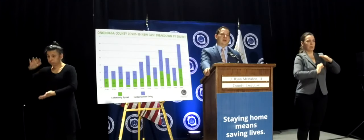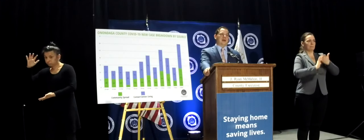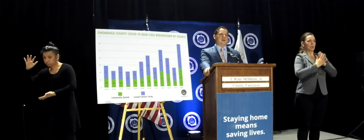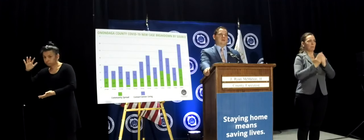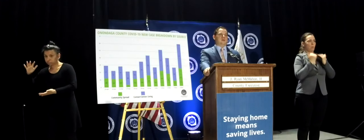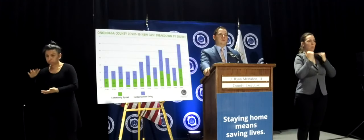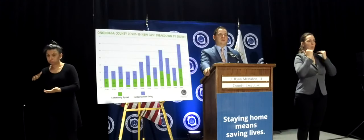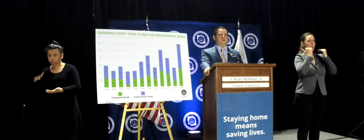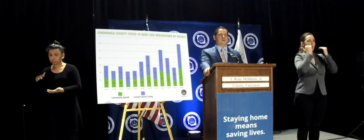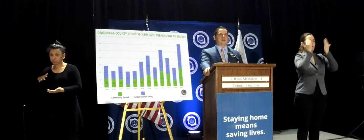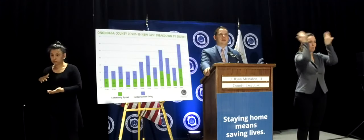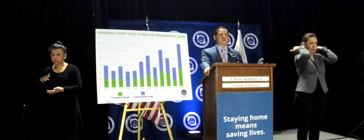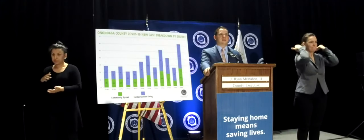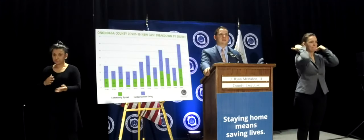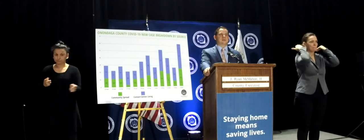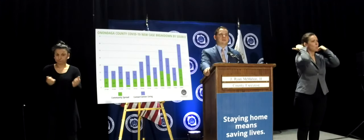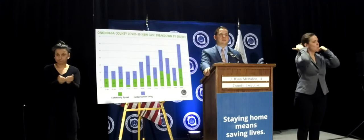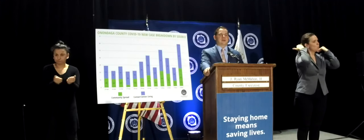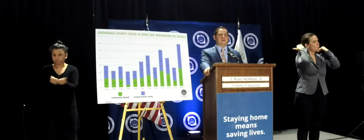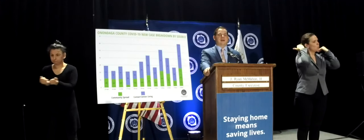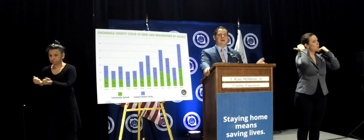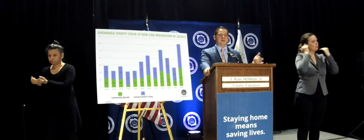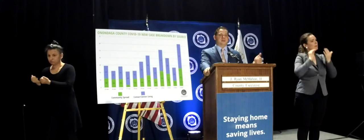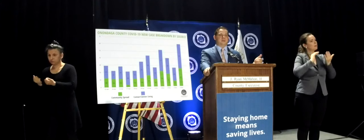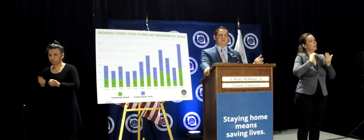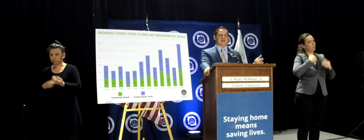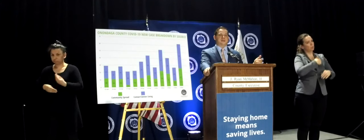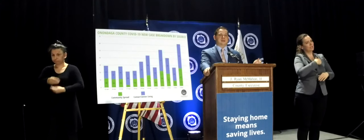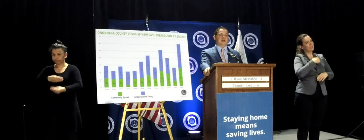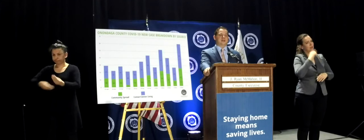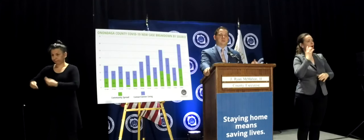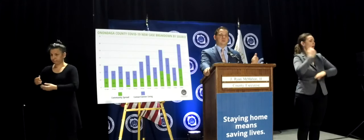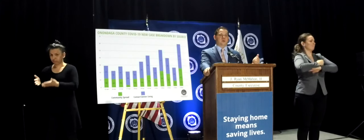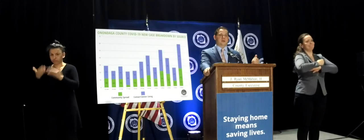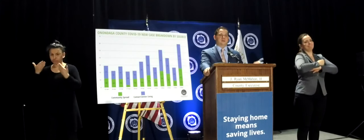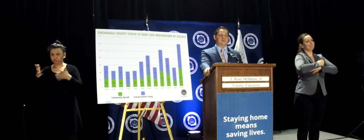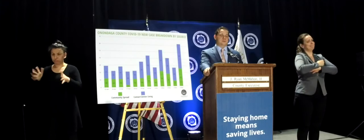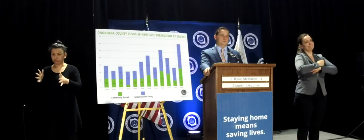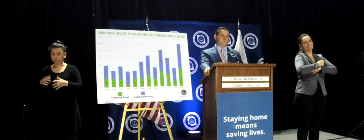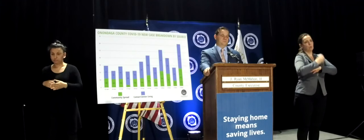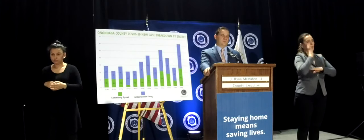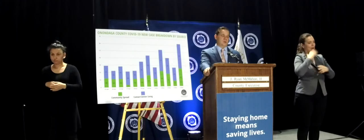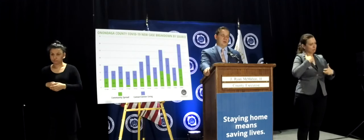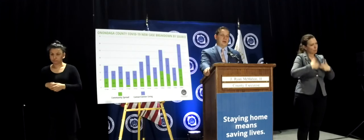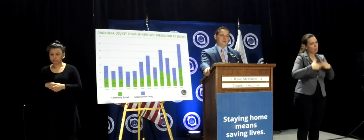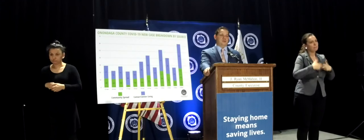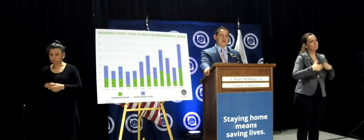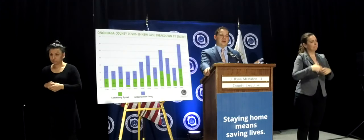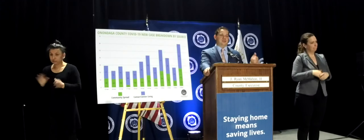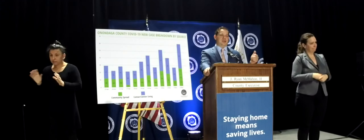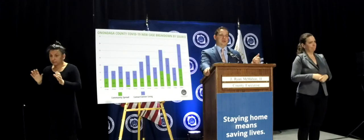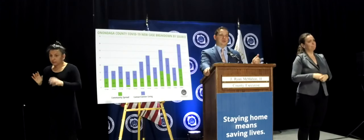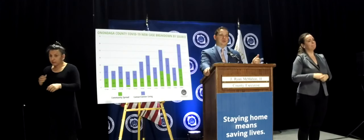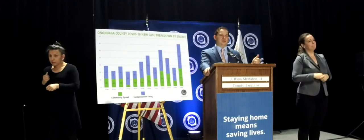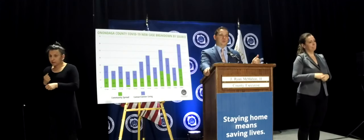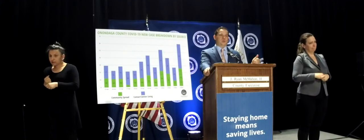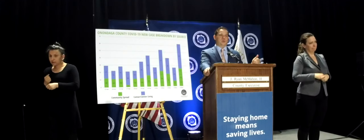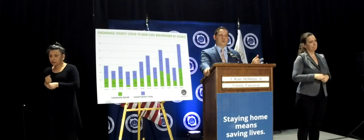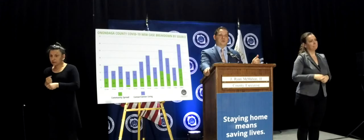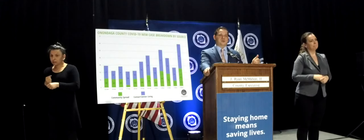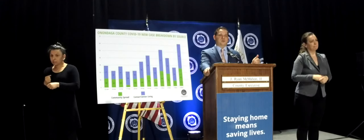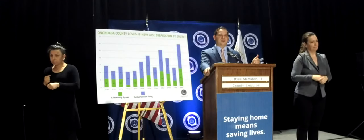But you can't, with cases, you can't mandate the type of testing and not expect more cases. And you can't change